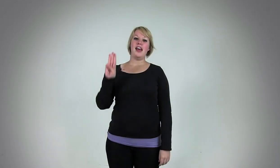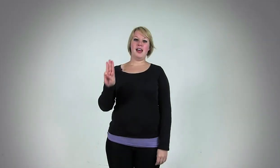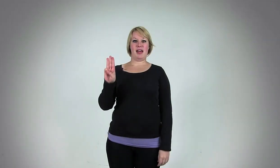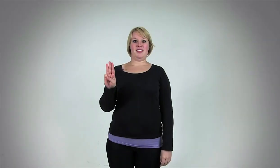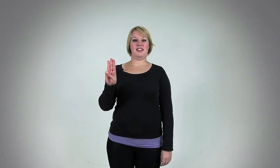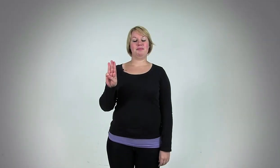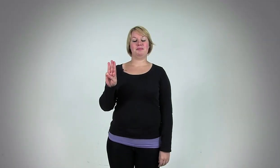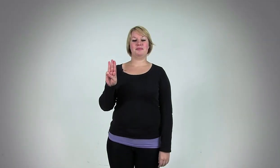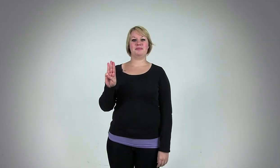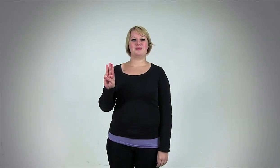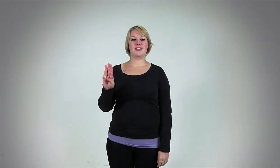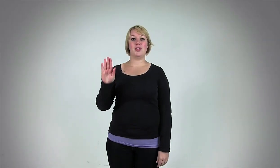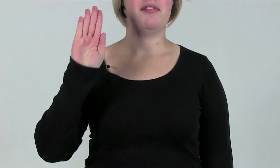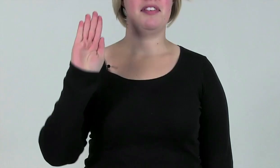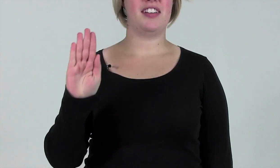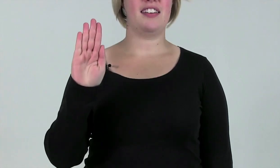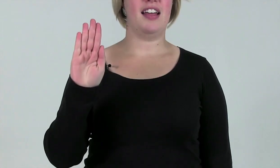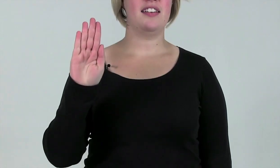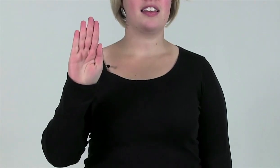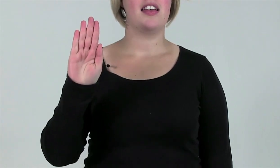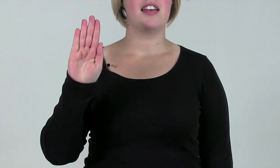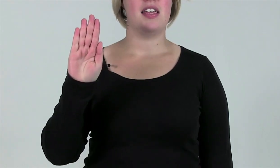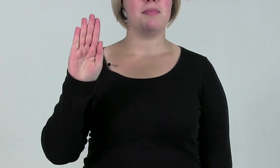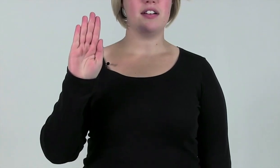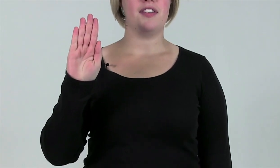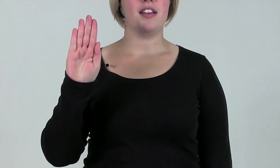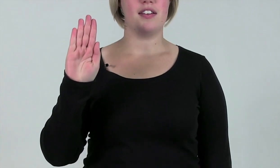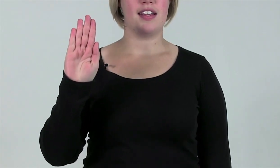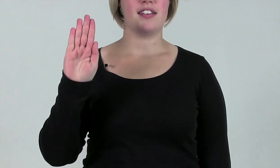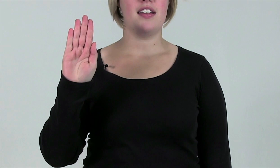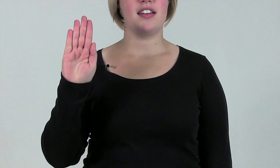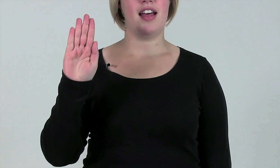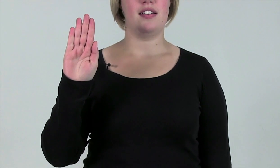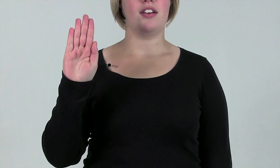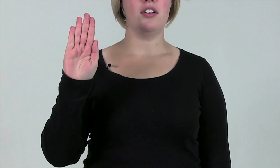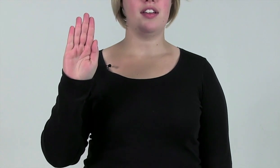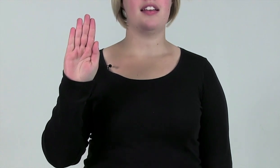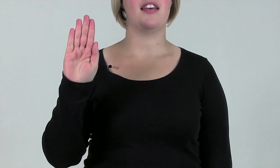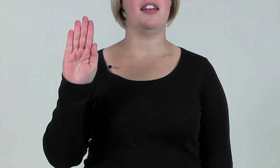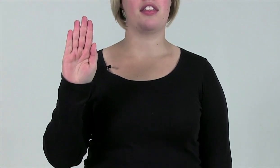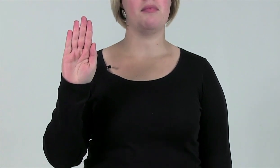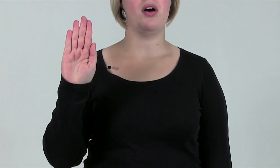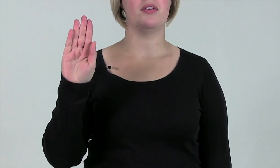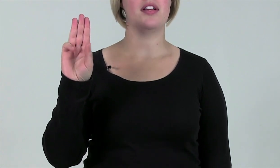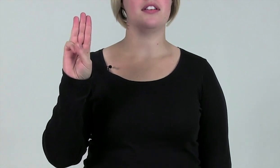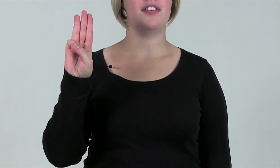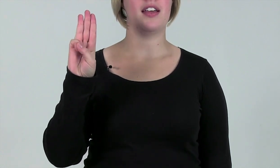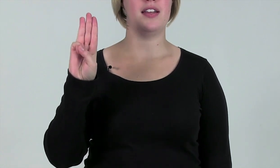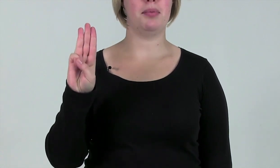M hand. Comes from a flat hand. Keep middle fingers extended and in contact and thumb holds little finger in